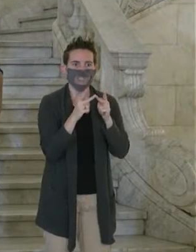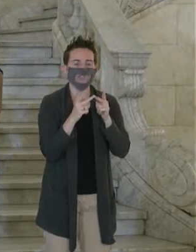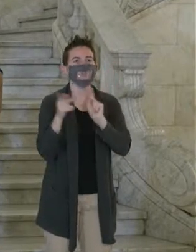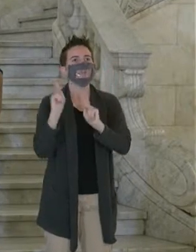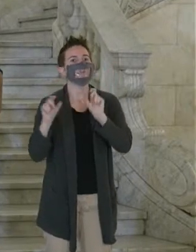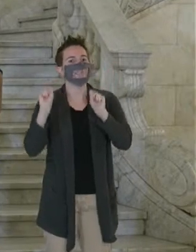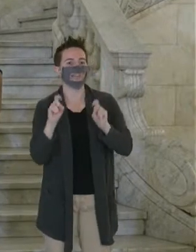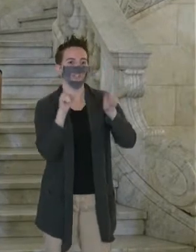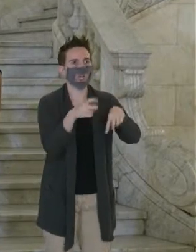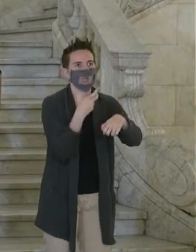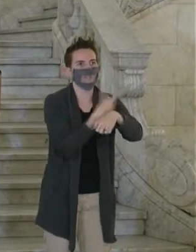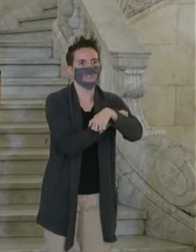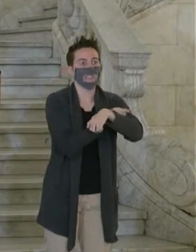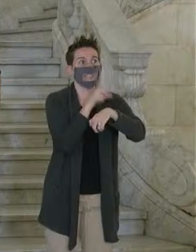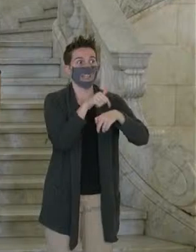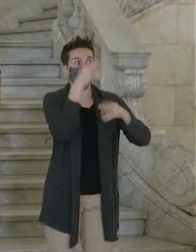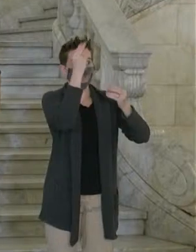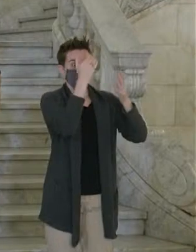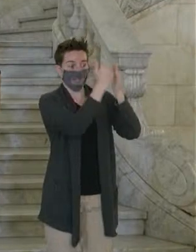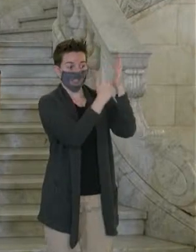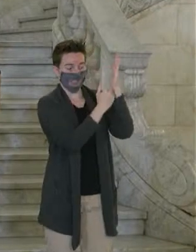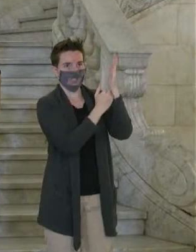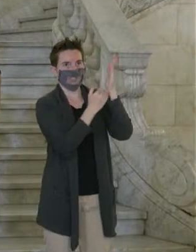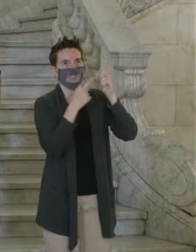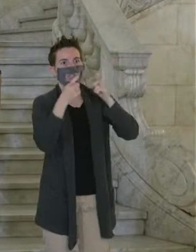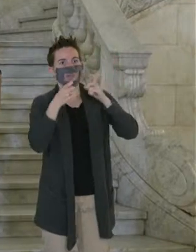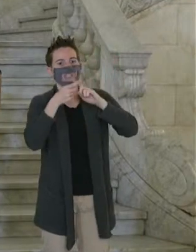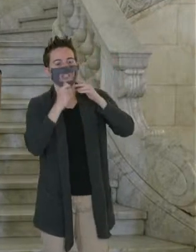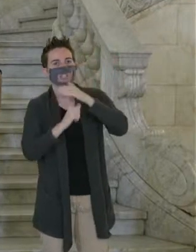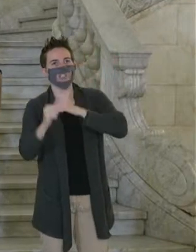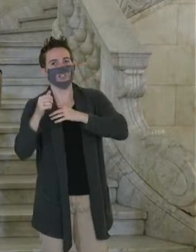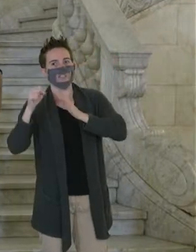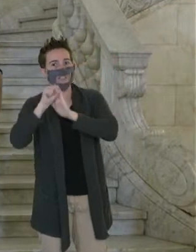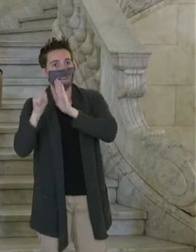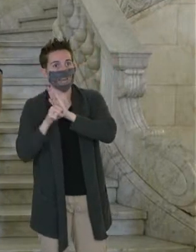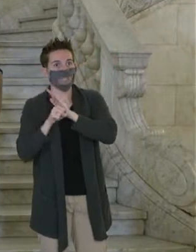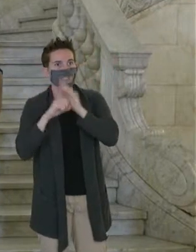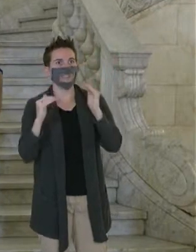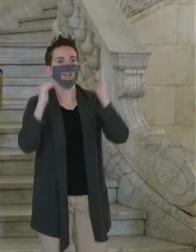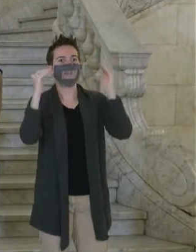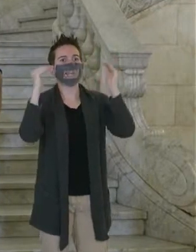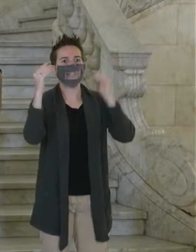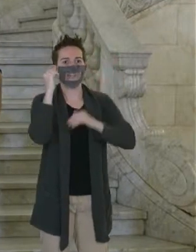the information is managed by the state and updated on a regular basis.